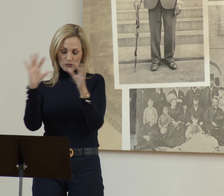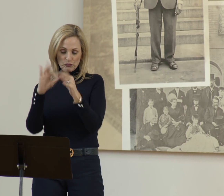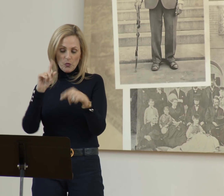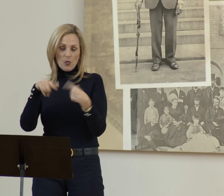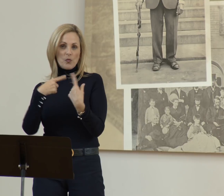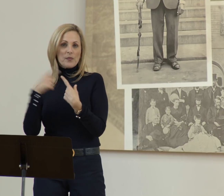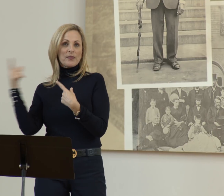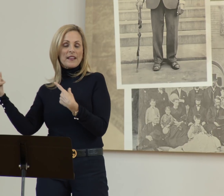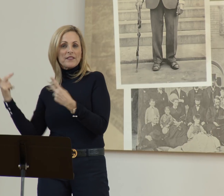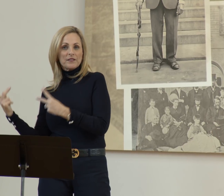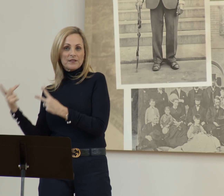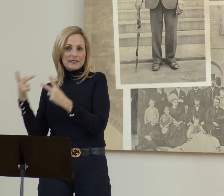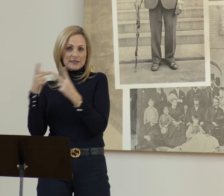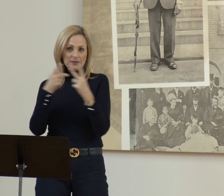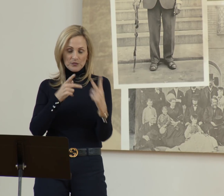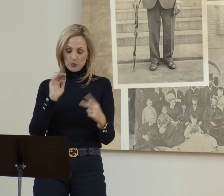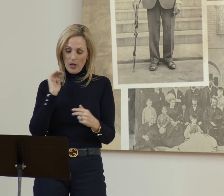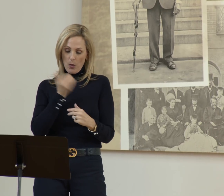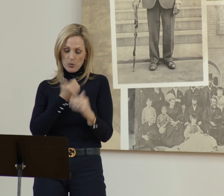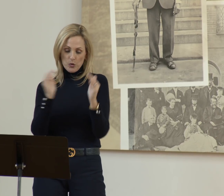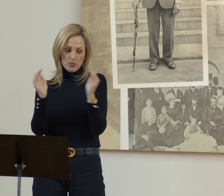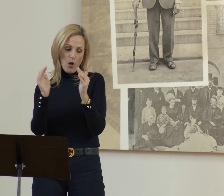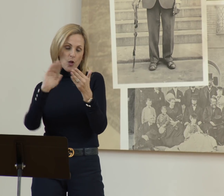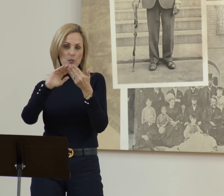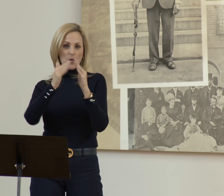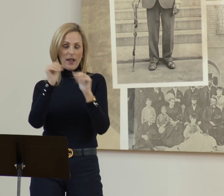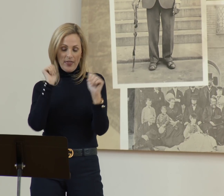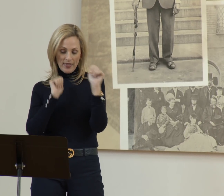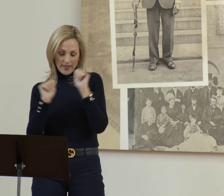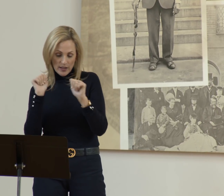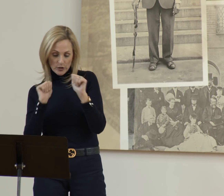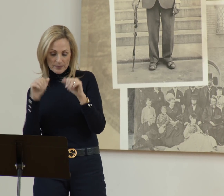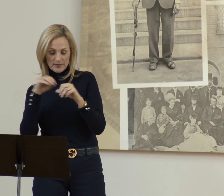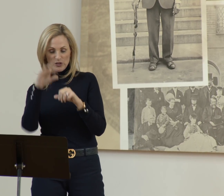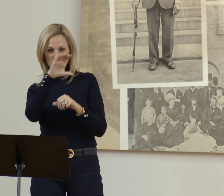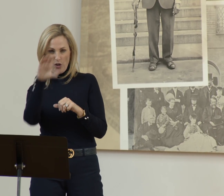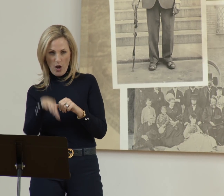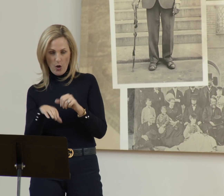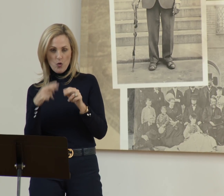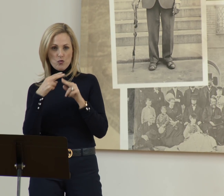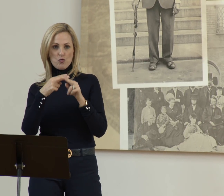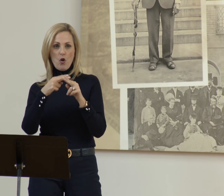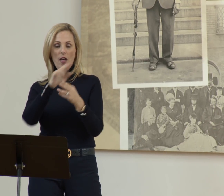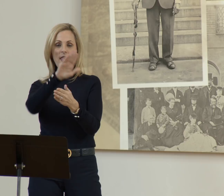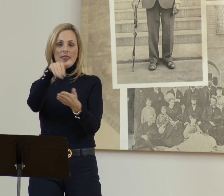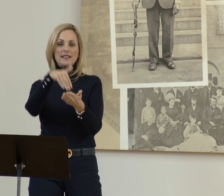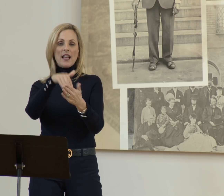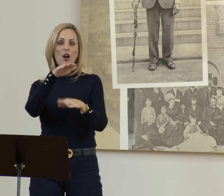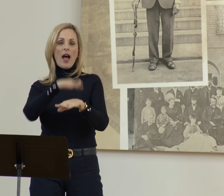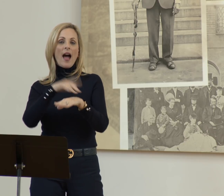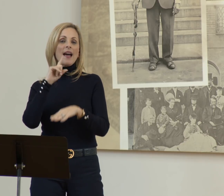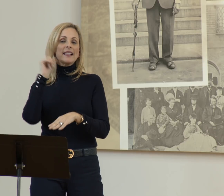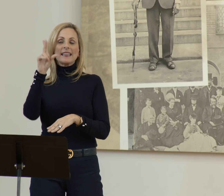Some of you may have heard his stories about when he visited a small community theater in